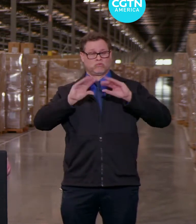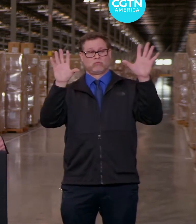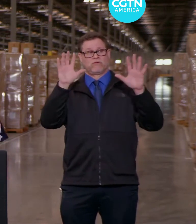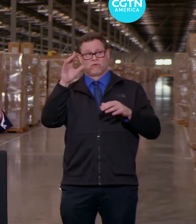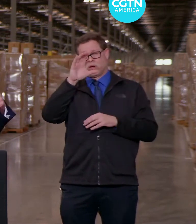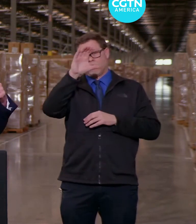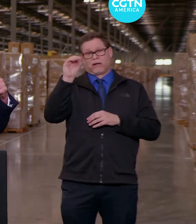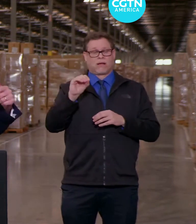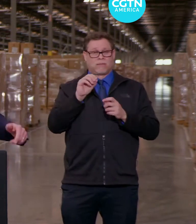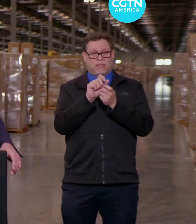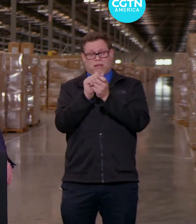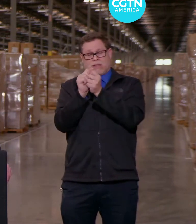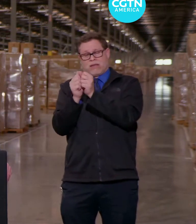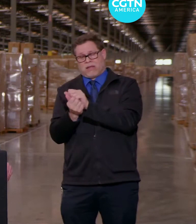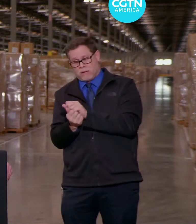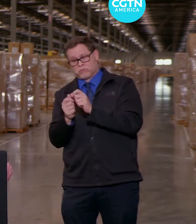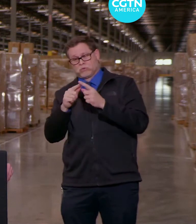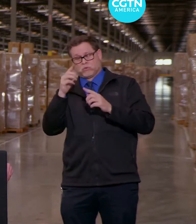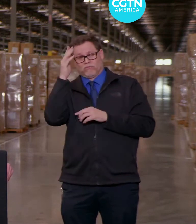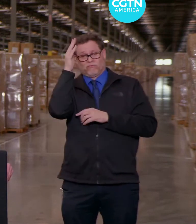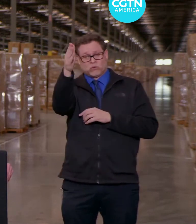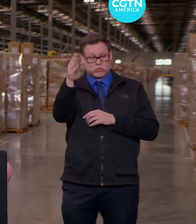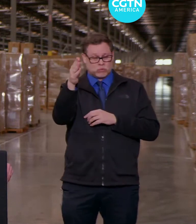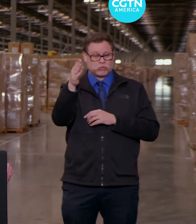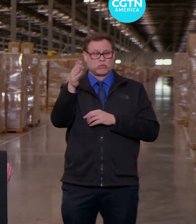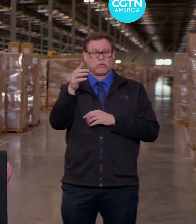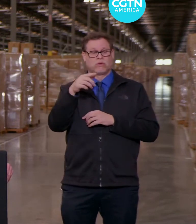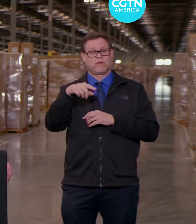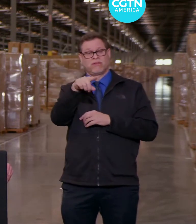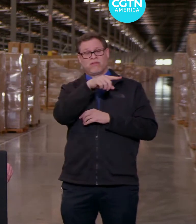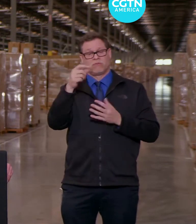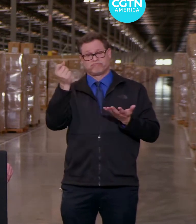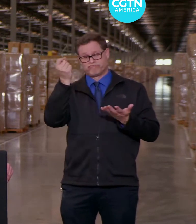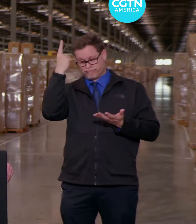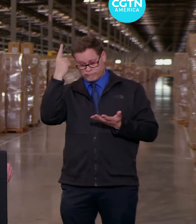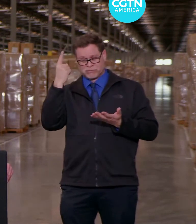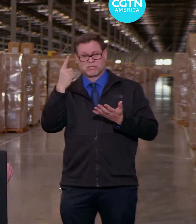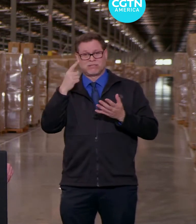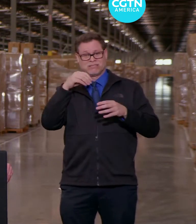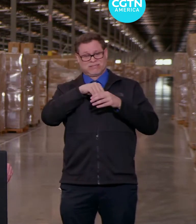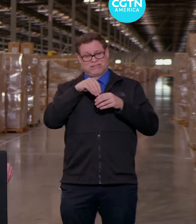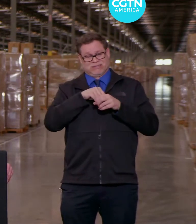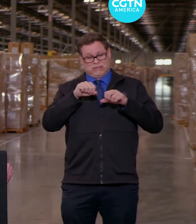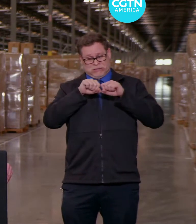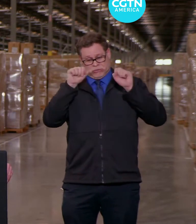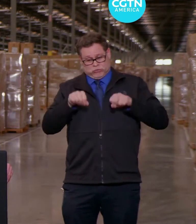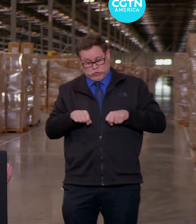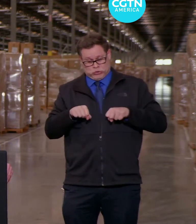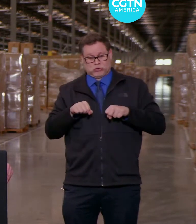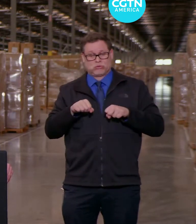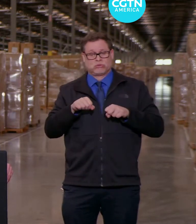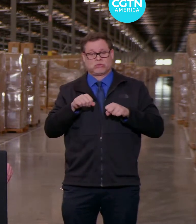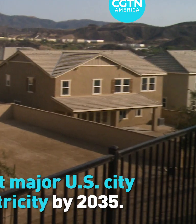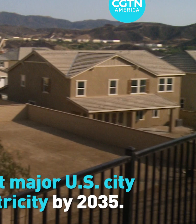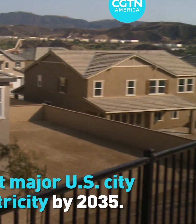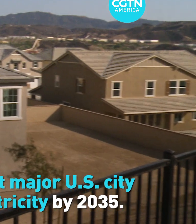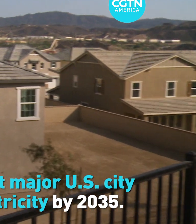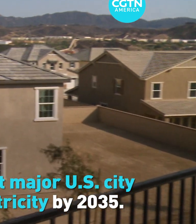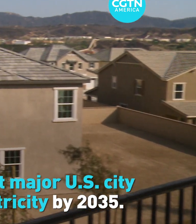for a company that adapts to the future. And I think they're understanding that they're an infrastructure company, perhaps more than they are a gas